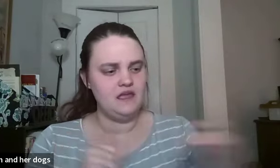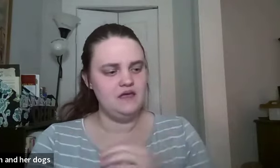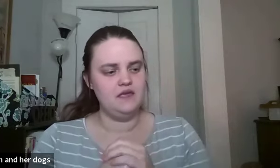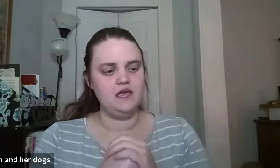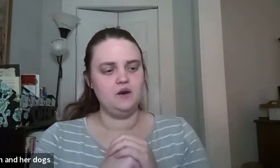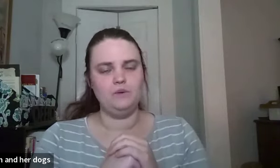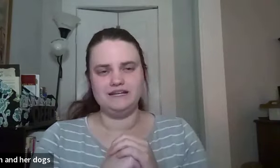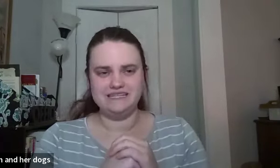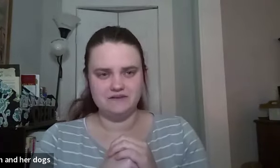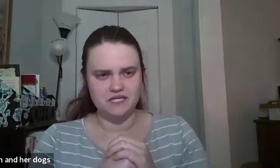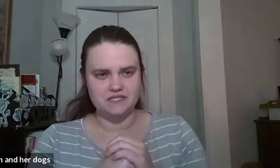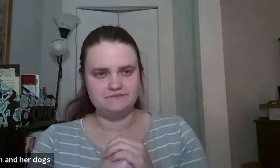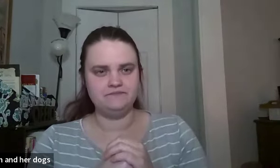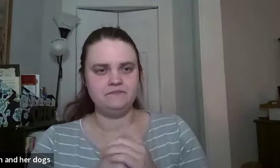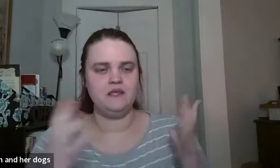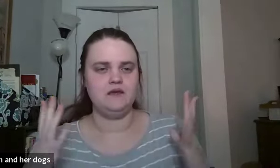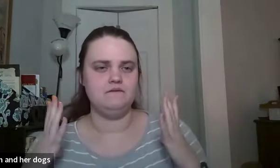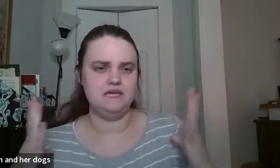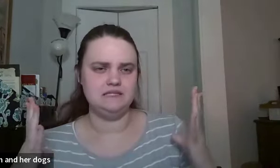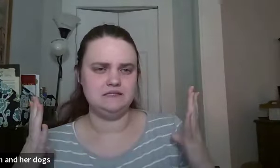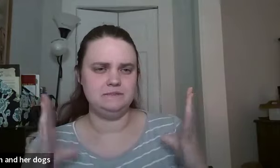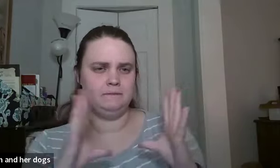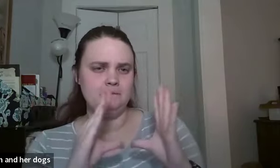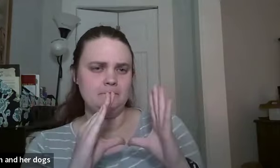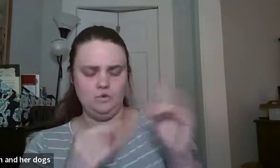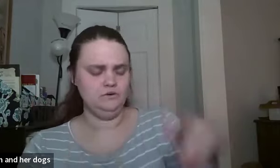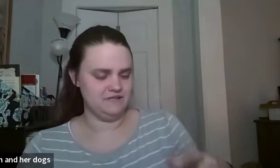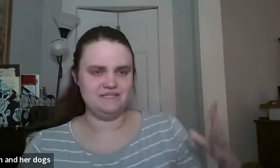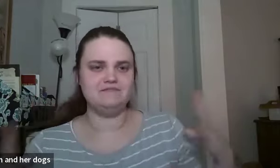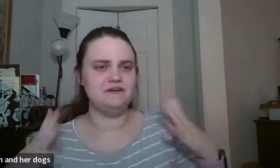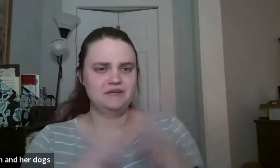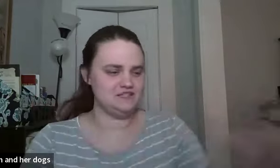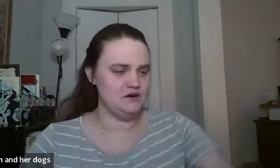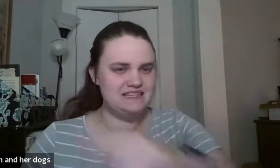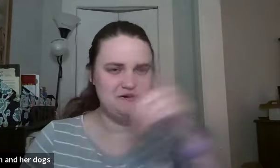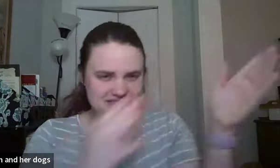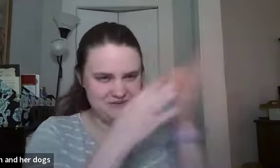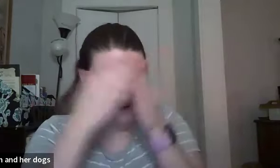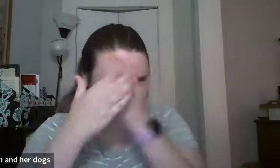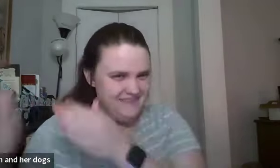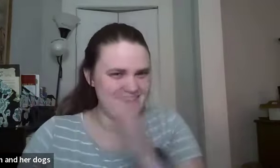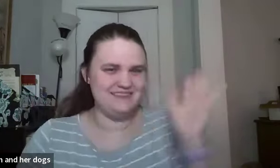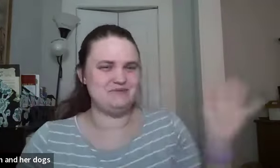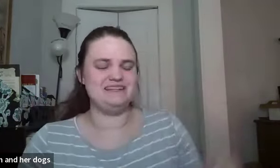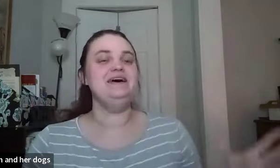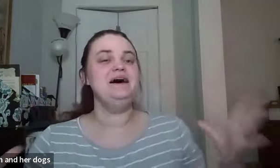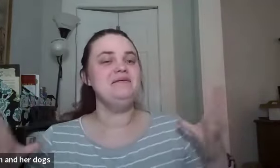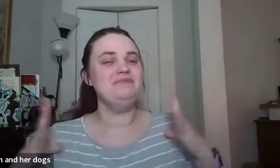And then when is the event? Event. Whoops, I did event meeting. Sorry, that's how it's like written on my line. That's why I did it.